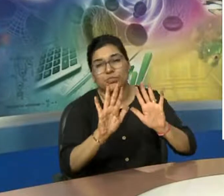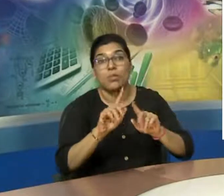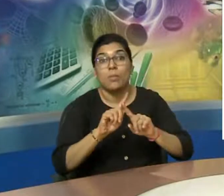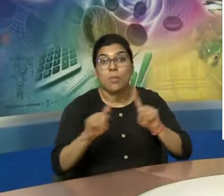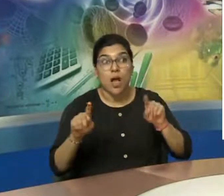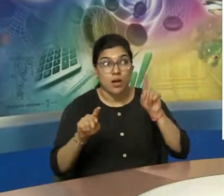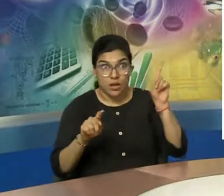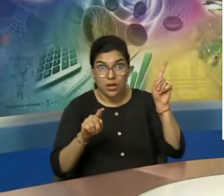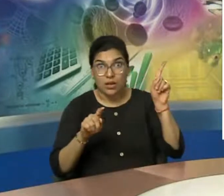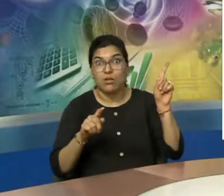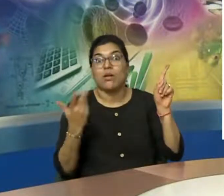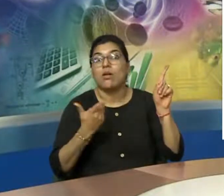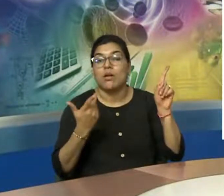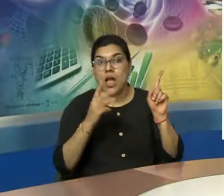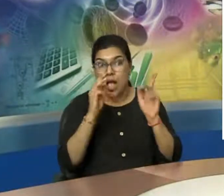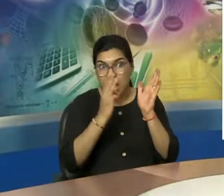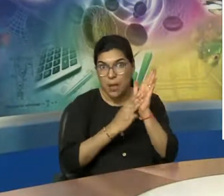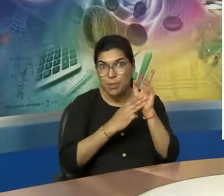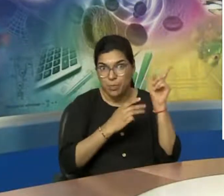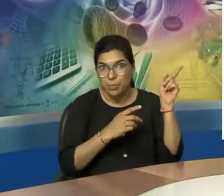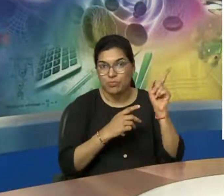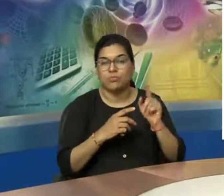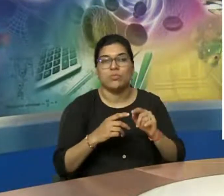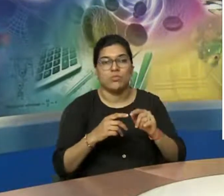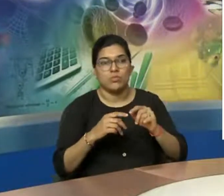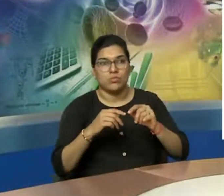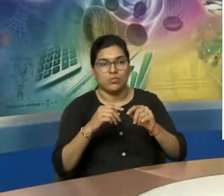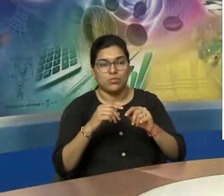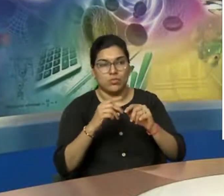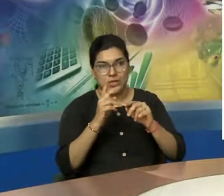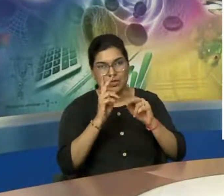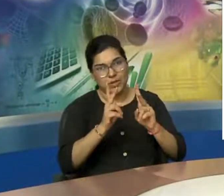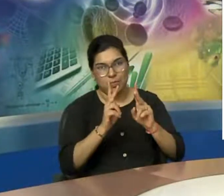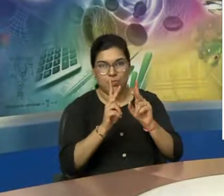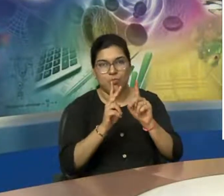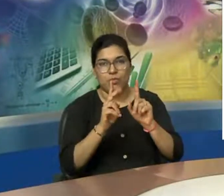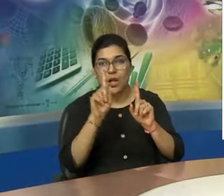Few words before we had shown you an image of the word genetic.